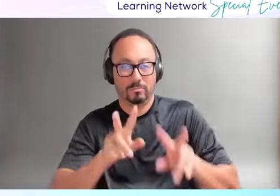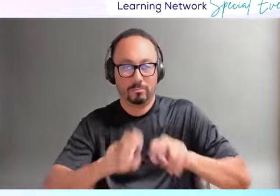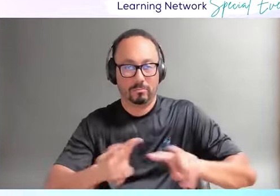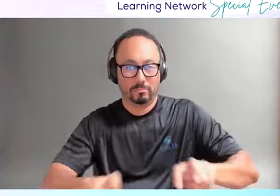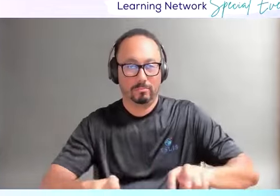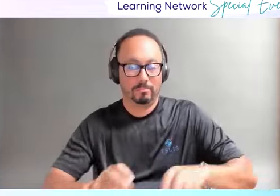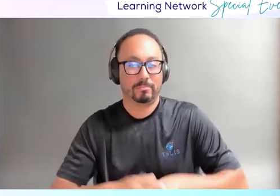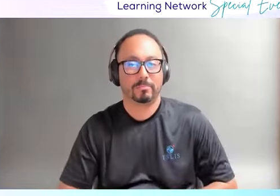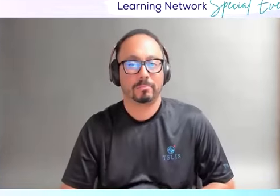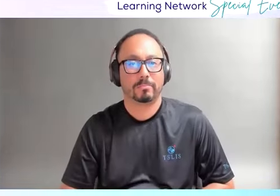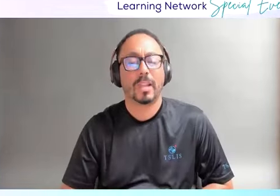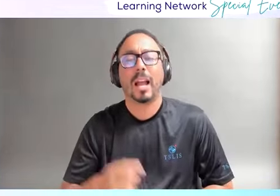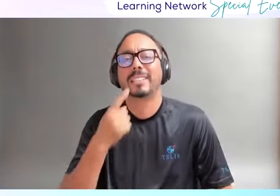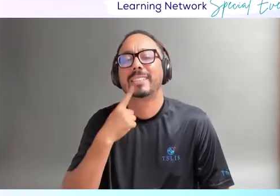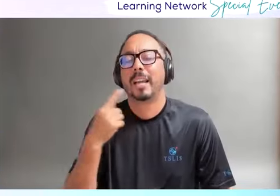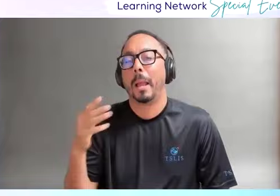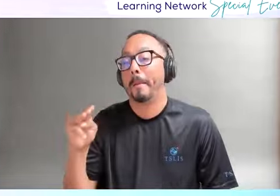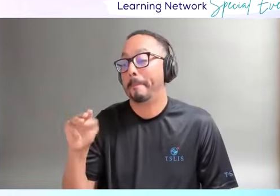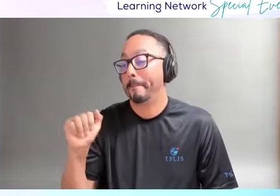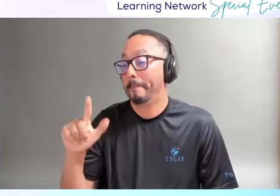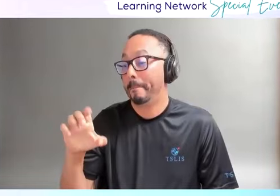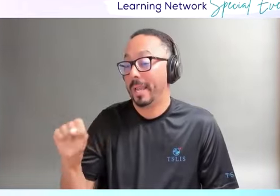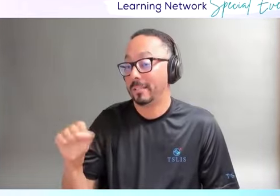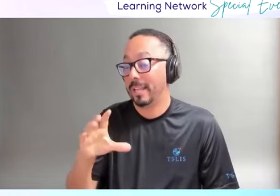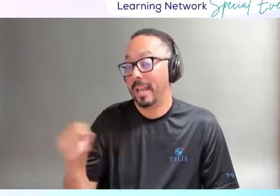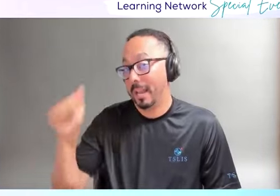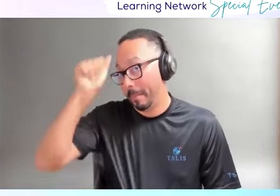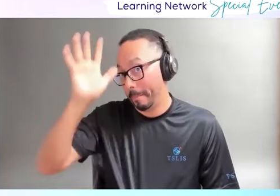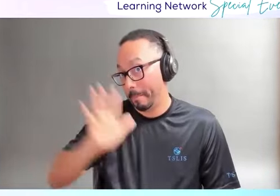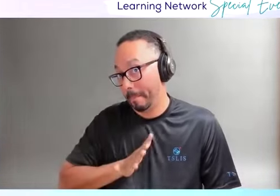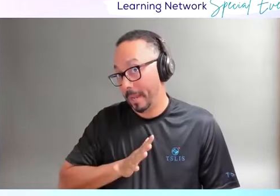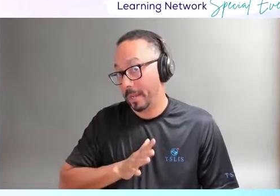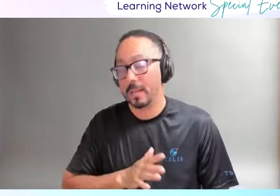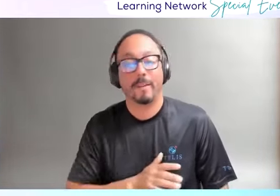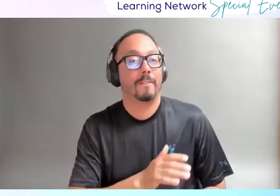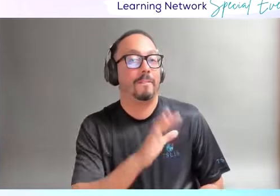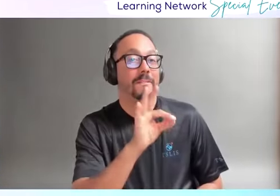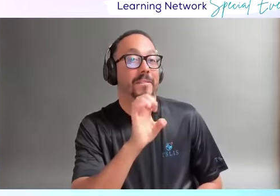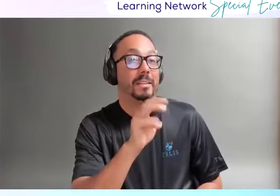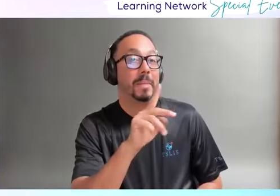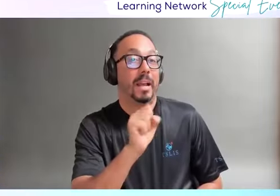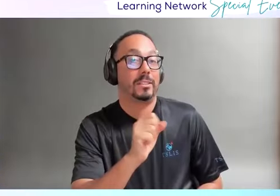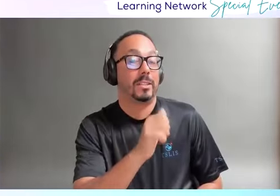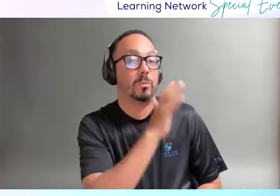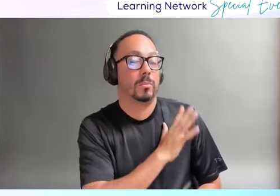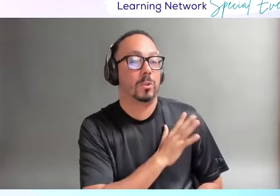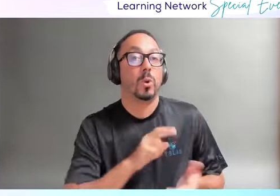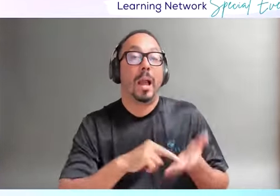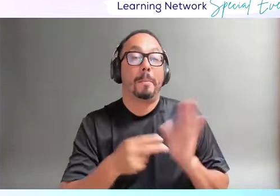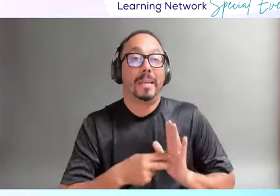say males and men and females and women because I'm talking here about sex-related issues as well as gender-related issues. And what